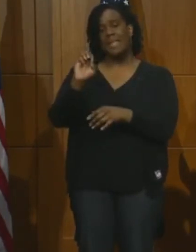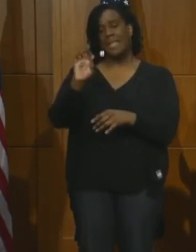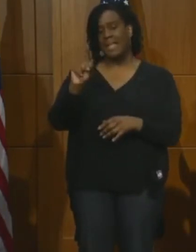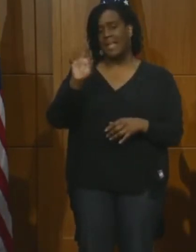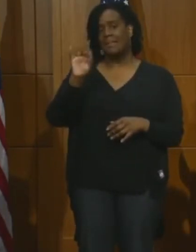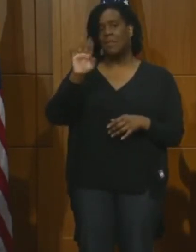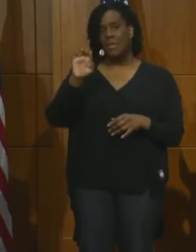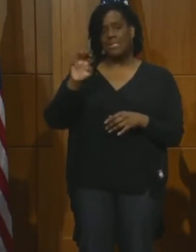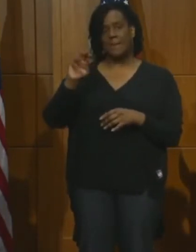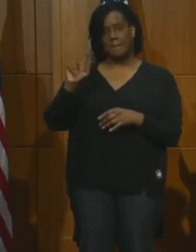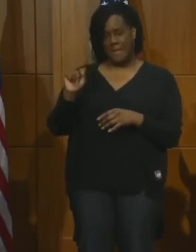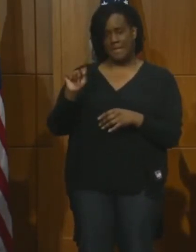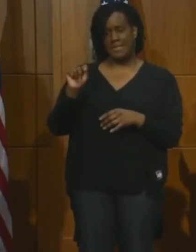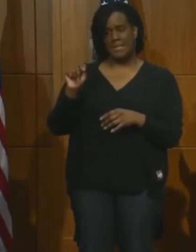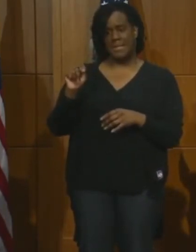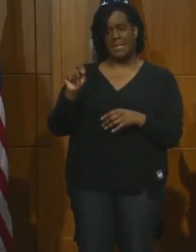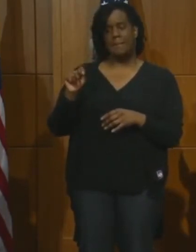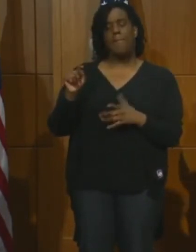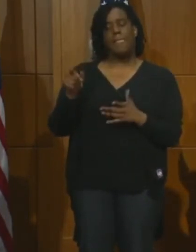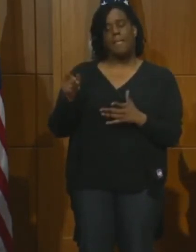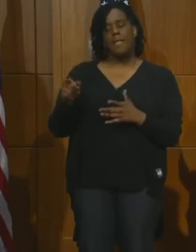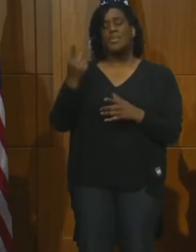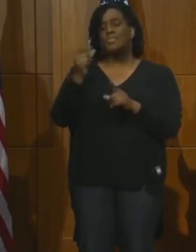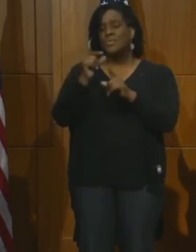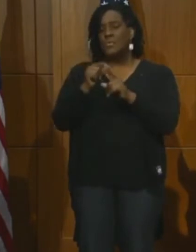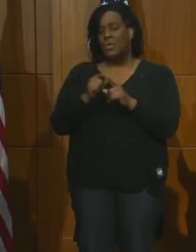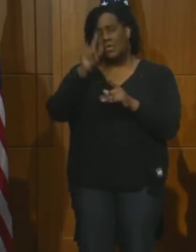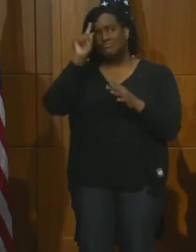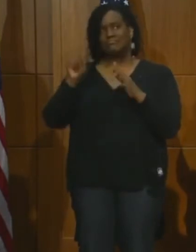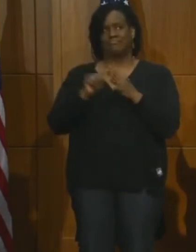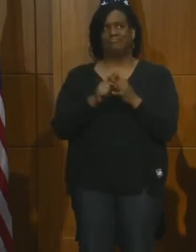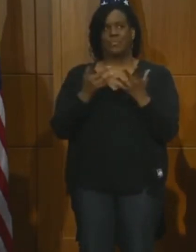stood out to me was slow and inconsistent.